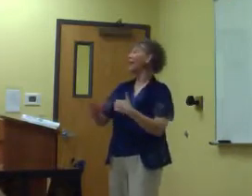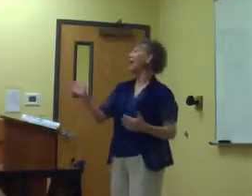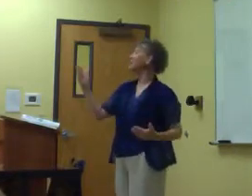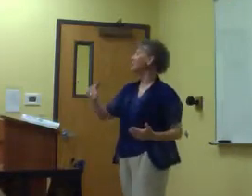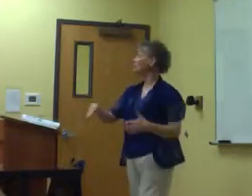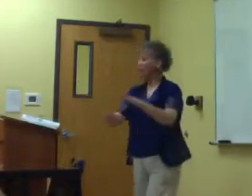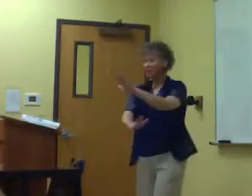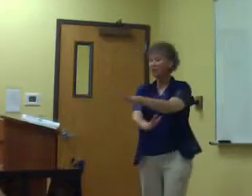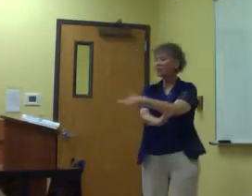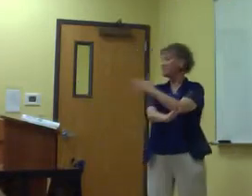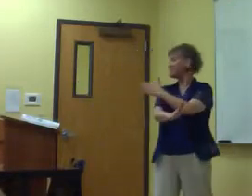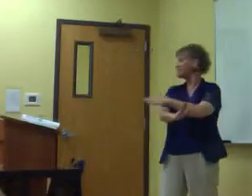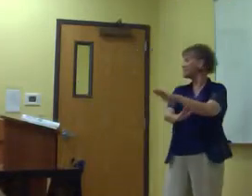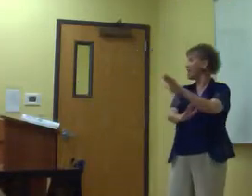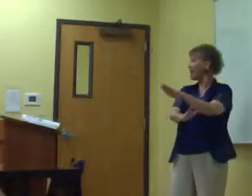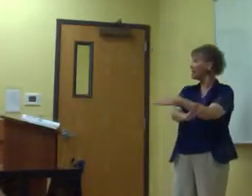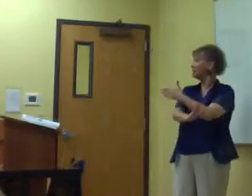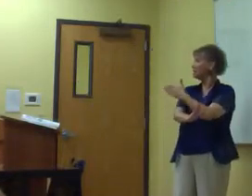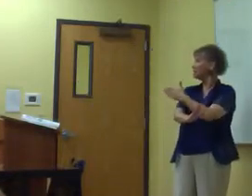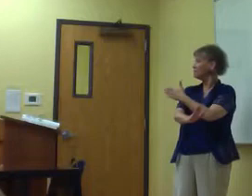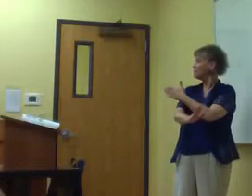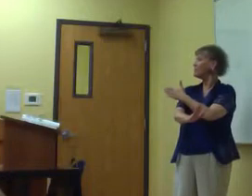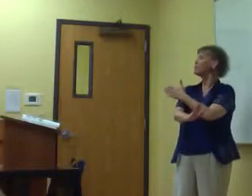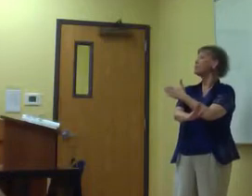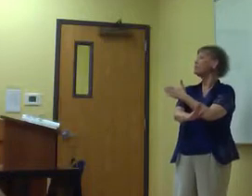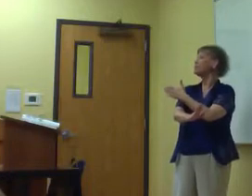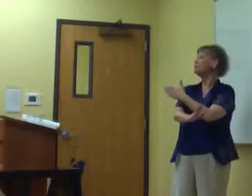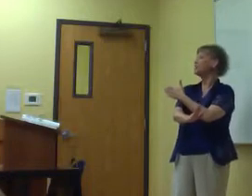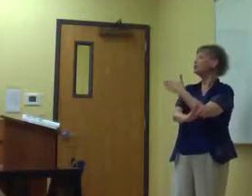And this sign, think of a conductor,